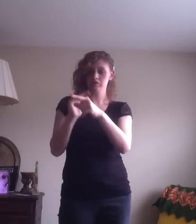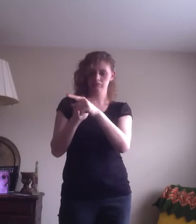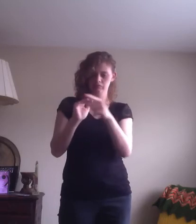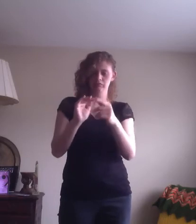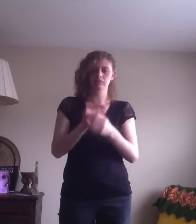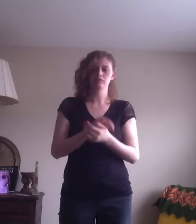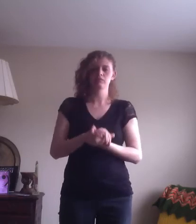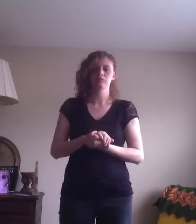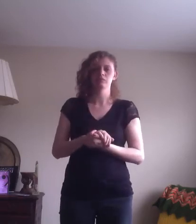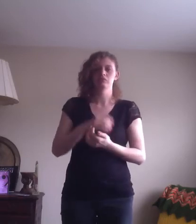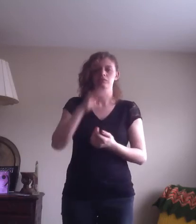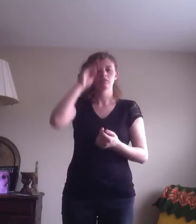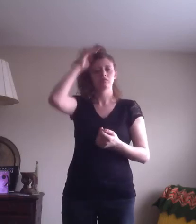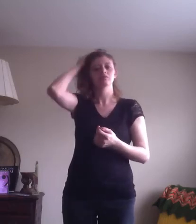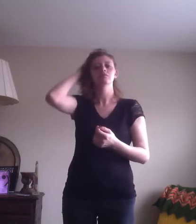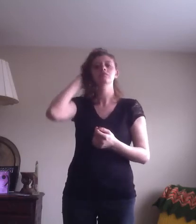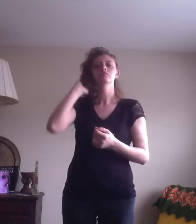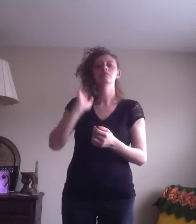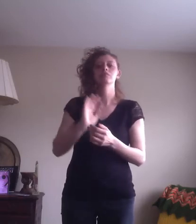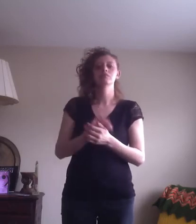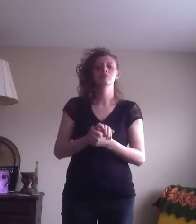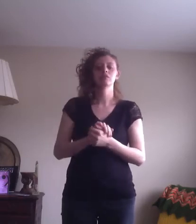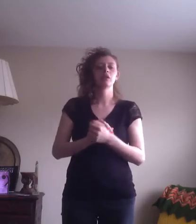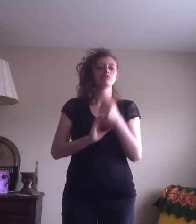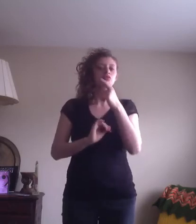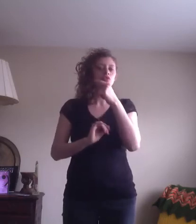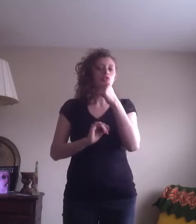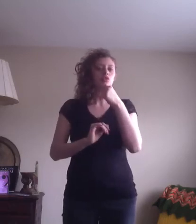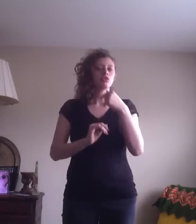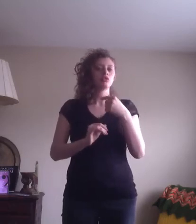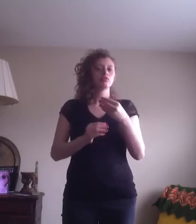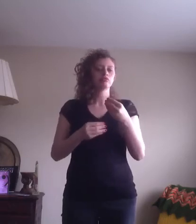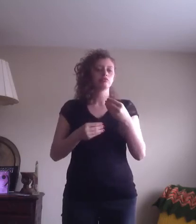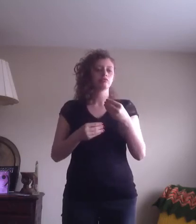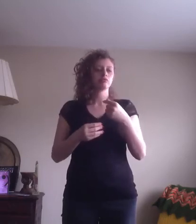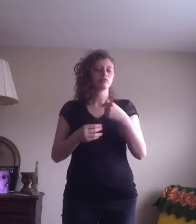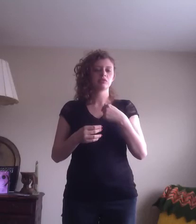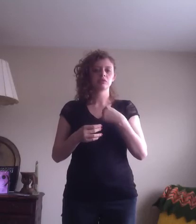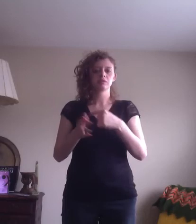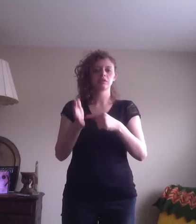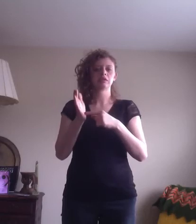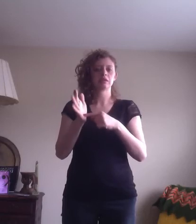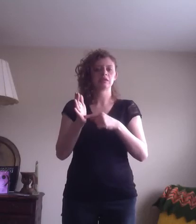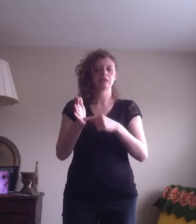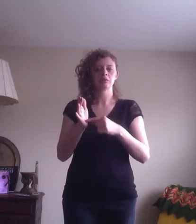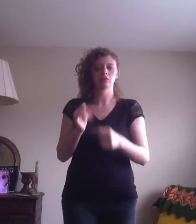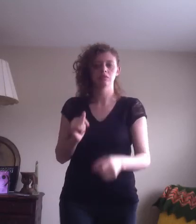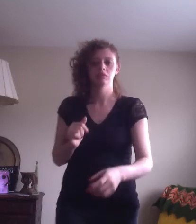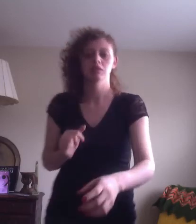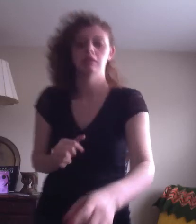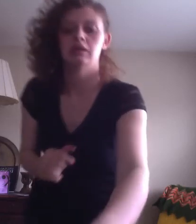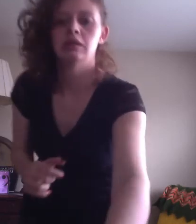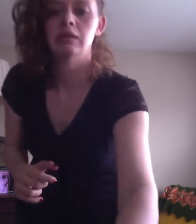Can anybody give me an example in everyday usage where that would come in? A number line that's vertical?